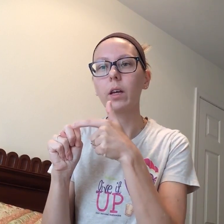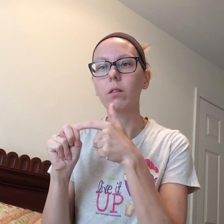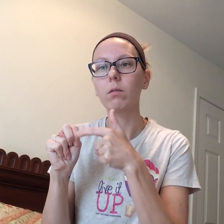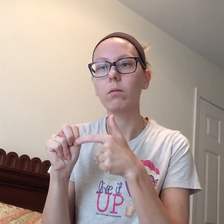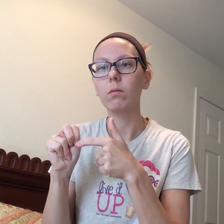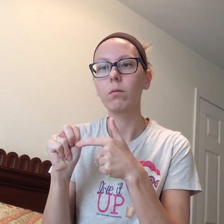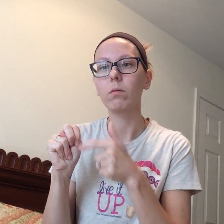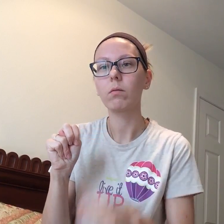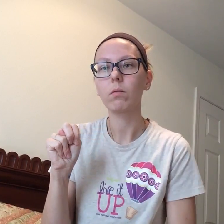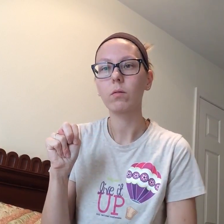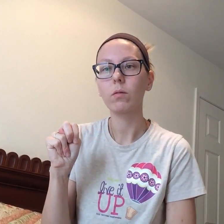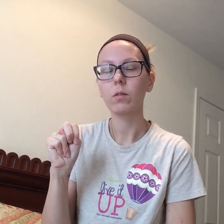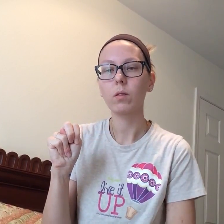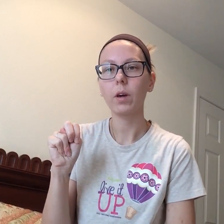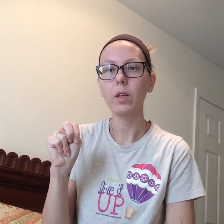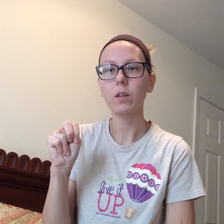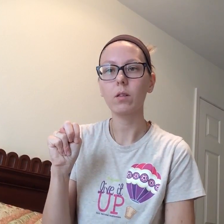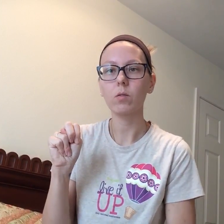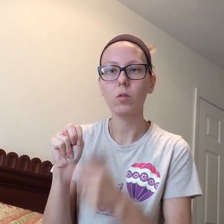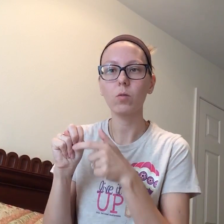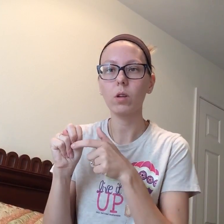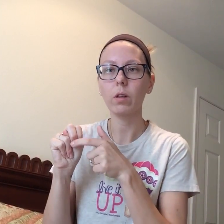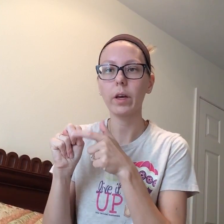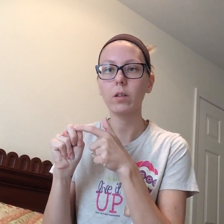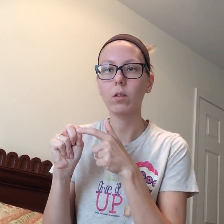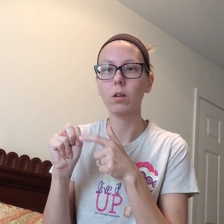N. Okay, it's got those 2 little legs on it.